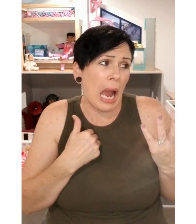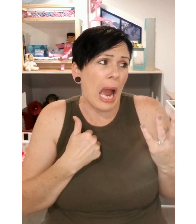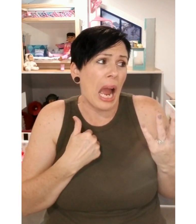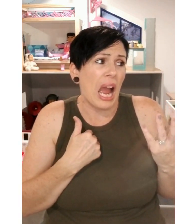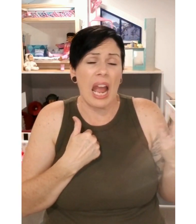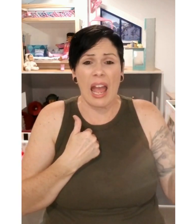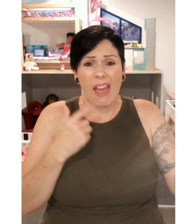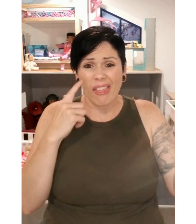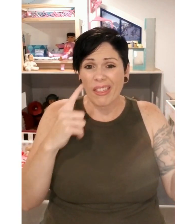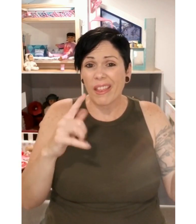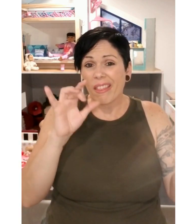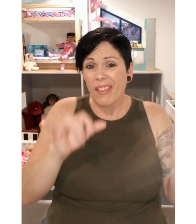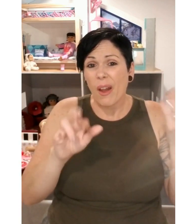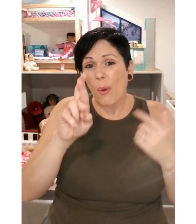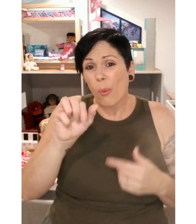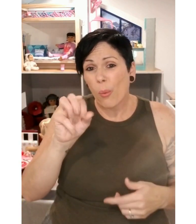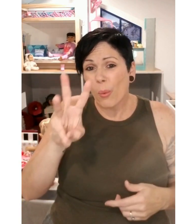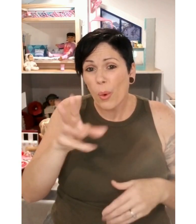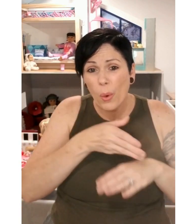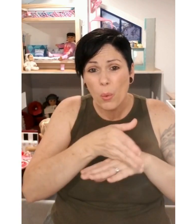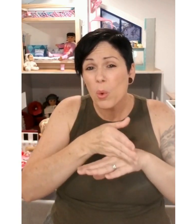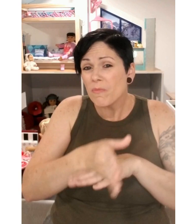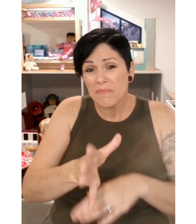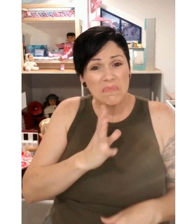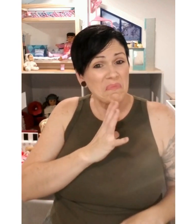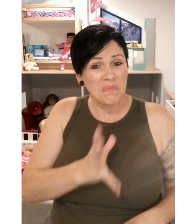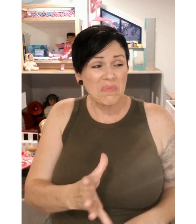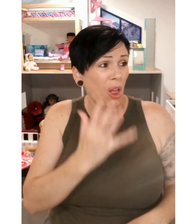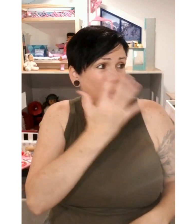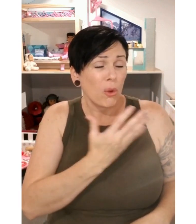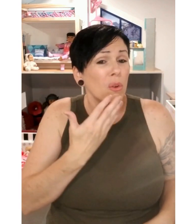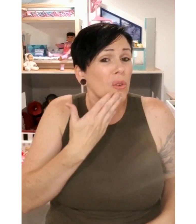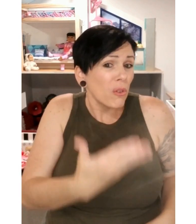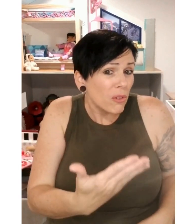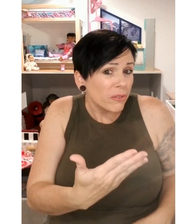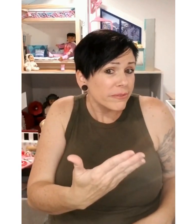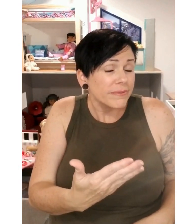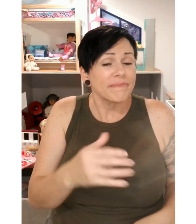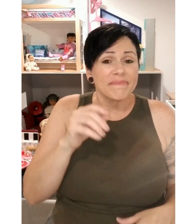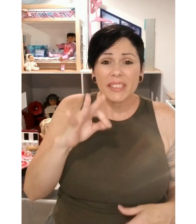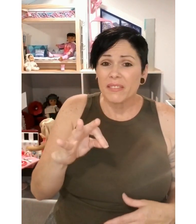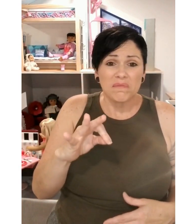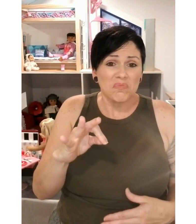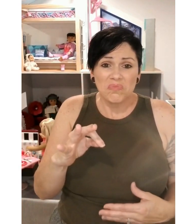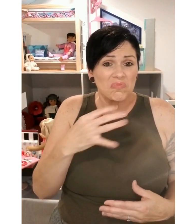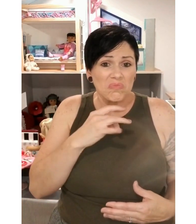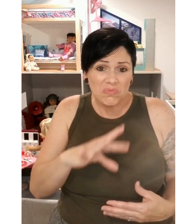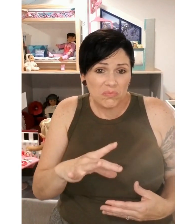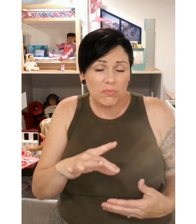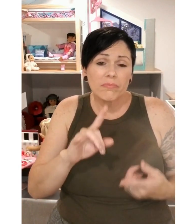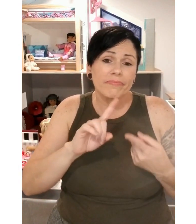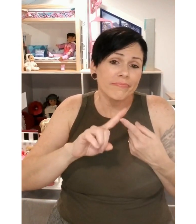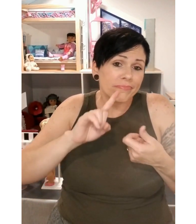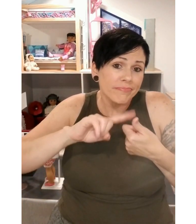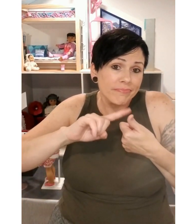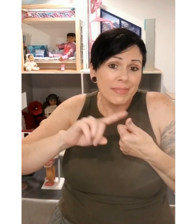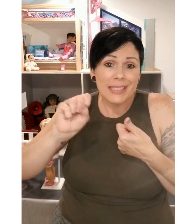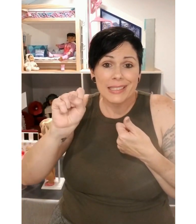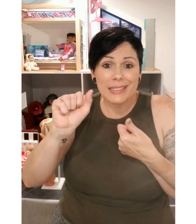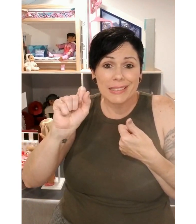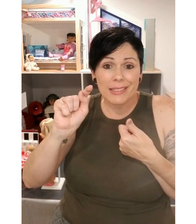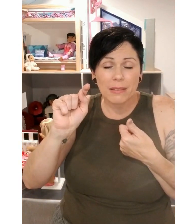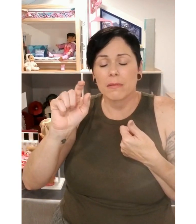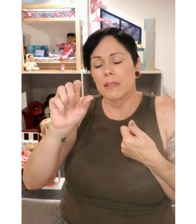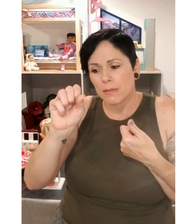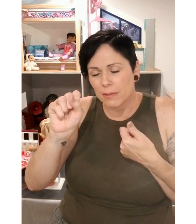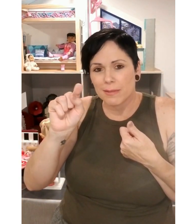this as a raw piece of wood, but I was thinking about options. Obviously, you could stain it, and if that's the case, you could